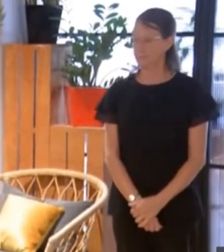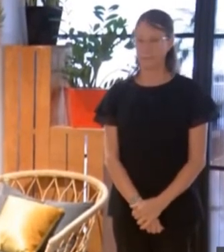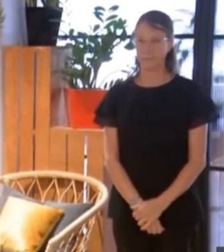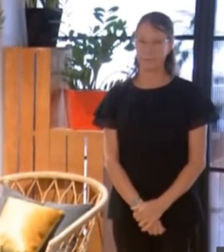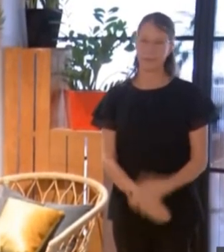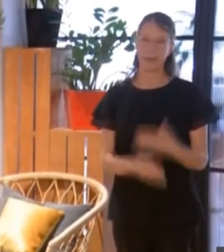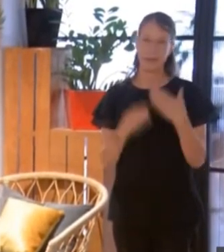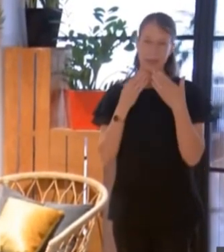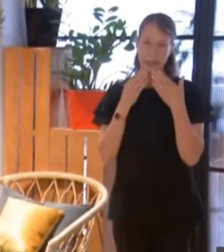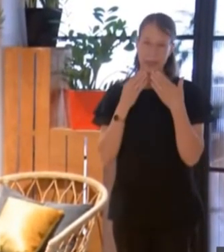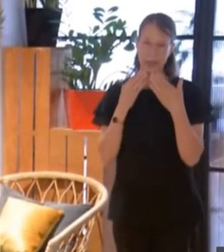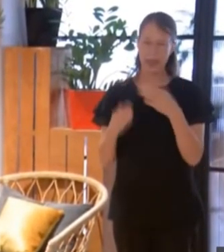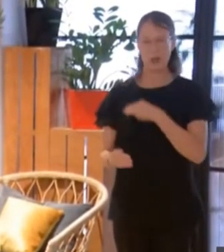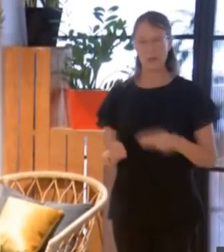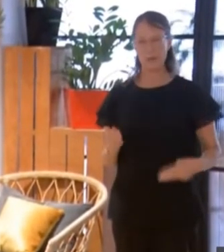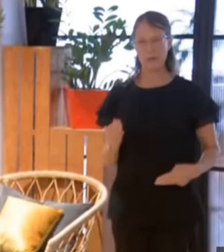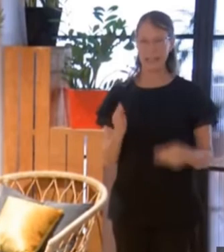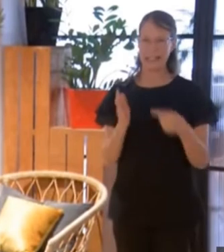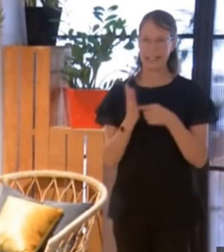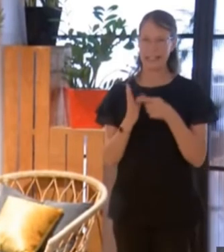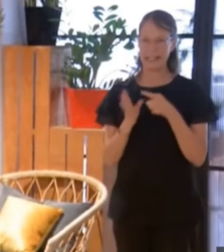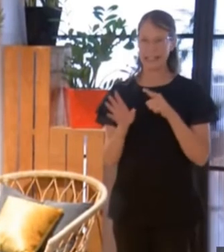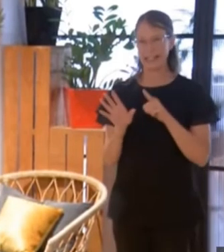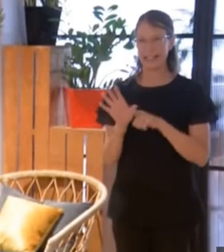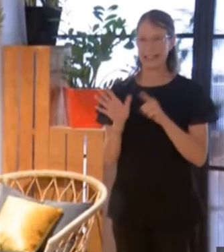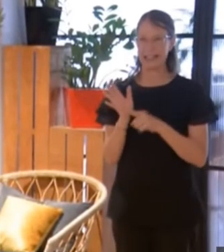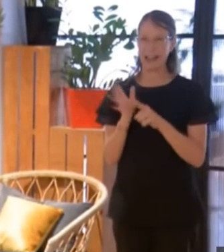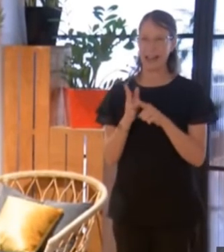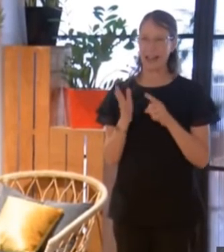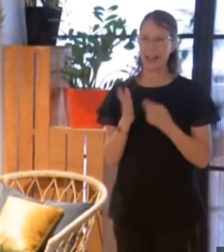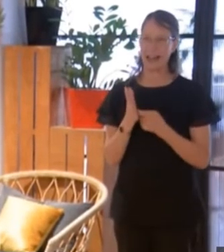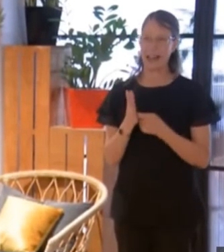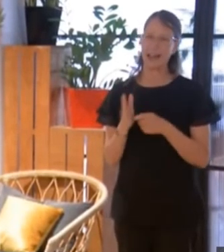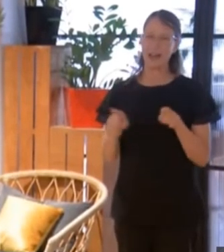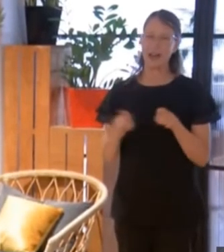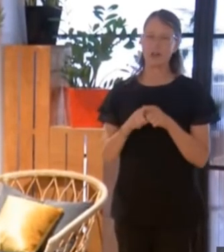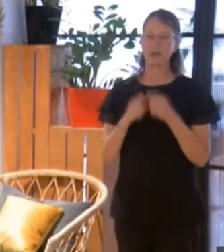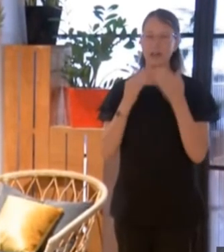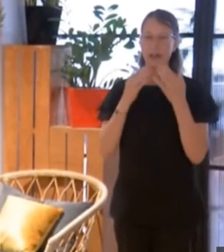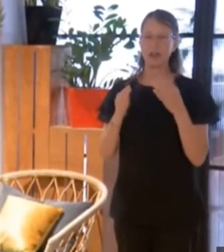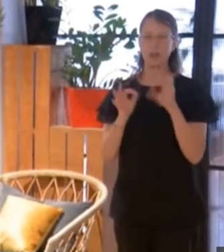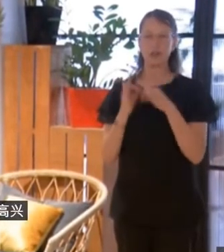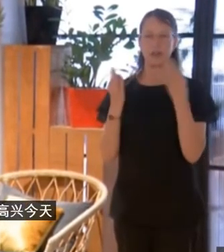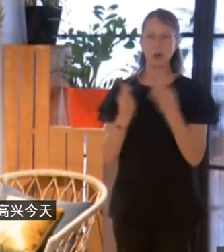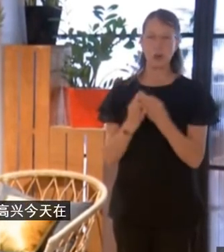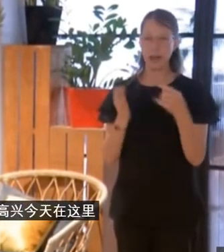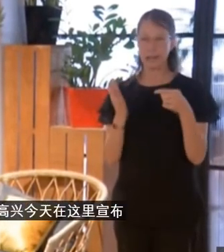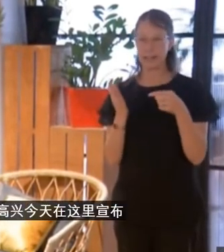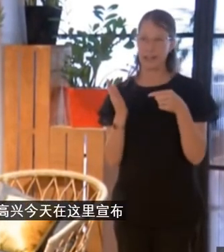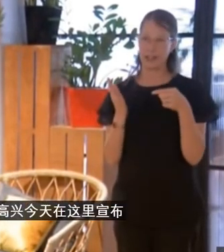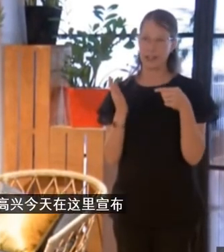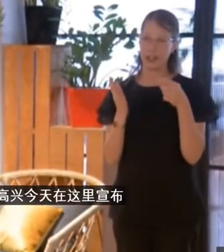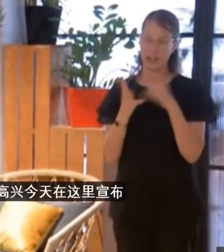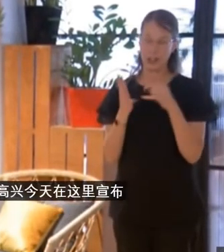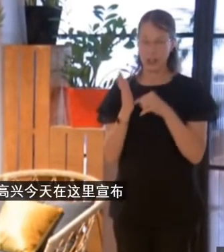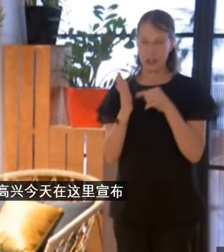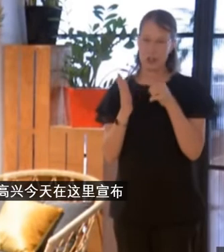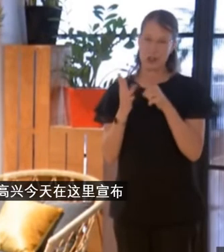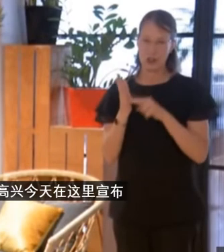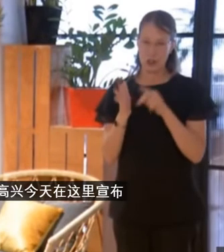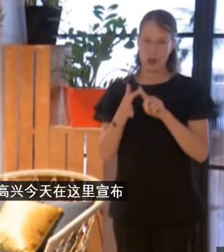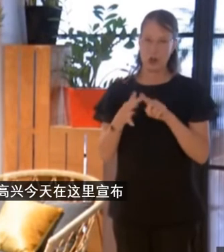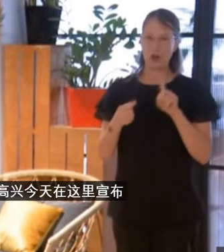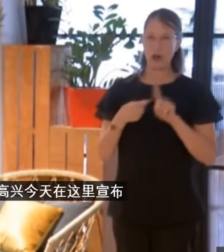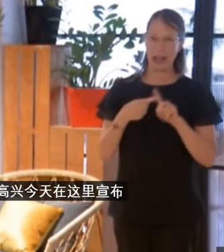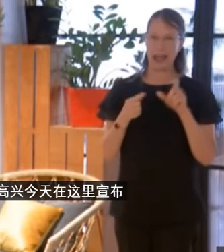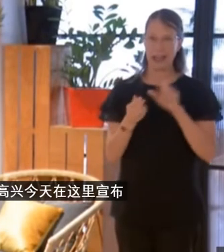Well, thank you, Minister Taylor. And I thank Stone and Chalk for hosting us here today. I'm delighted to be here today to announce our review